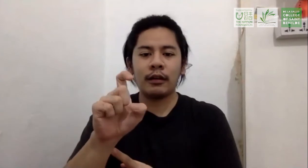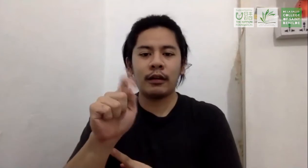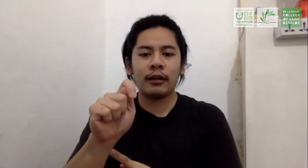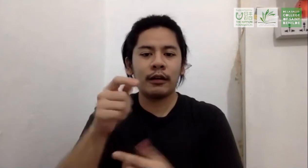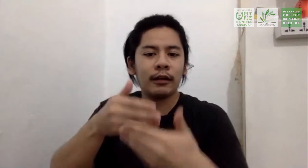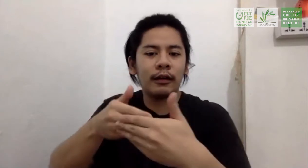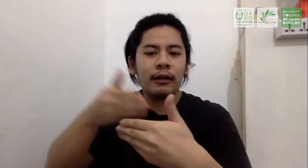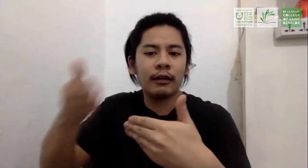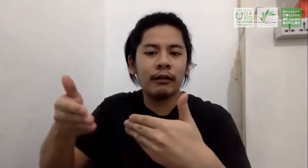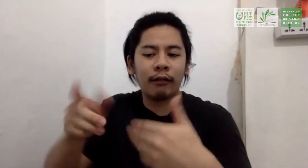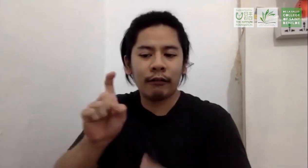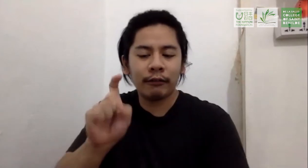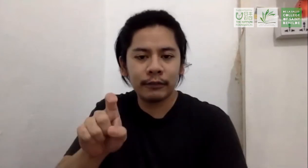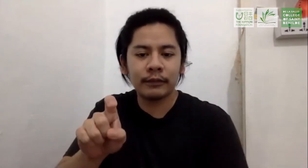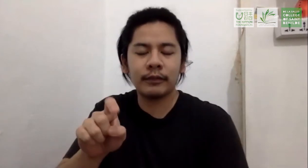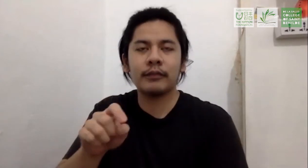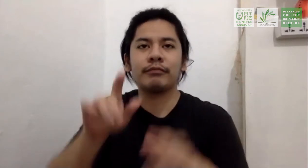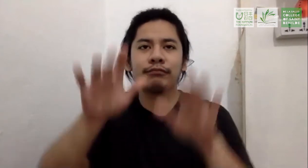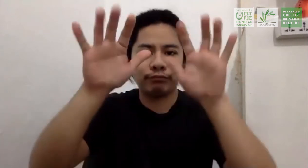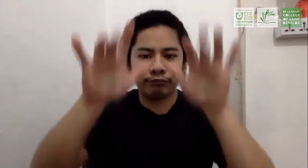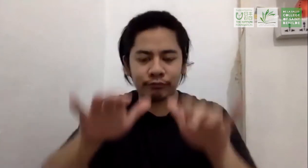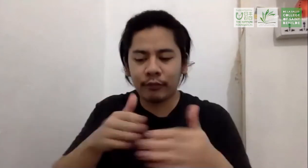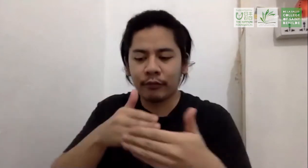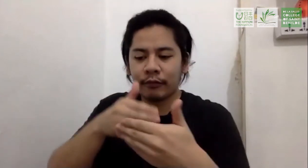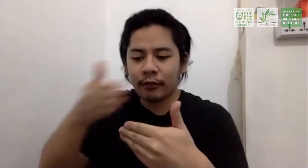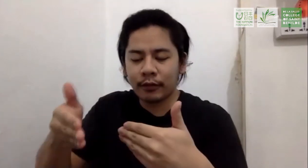There's a suggestion about using Google Form.